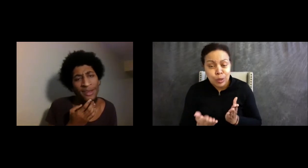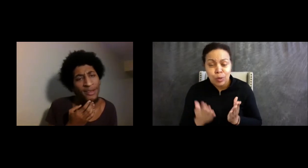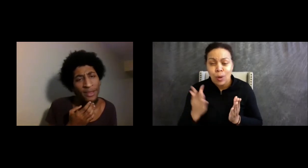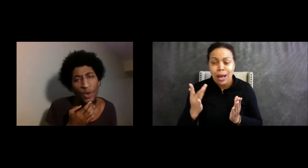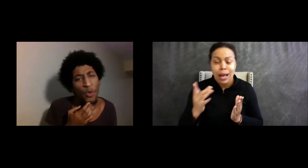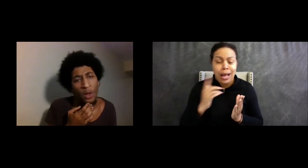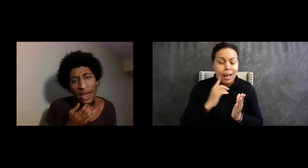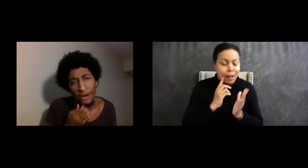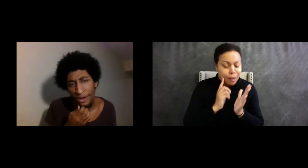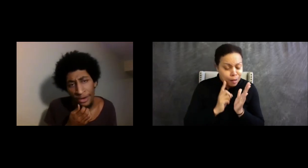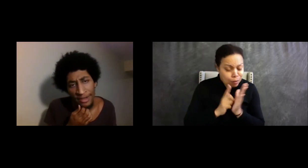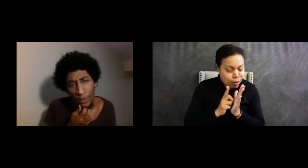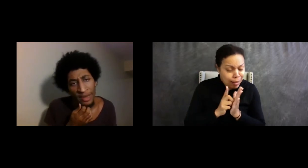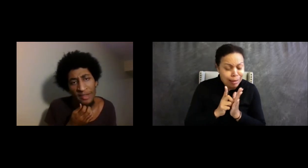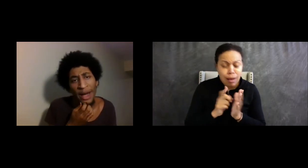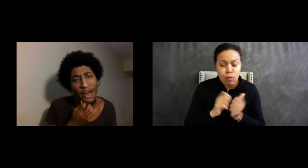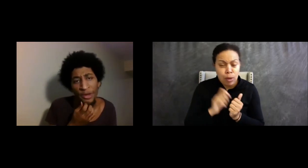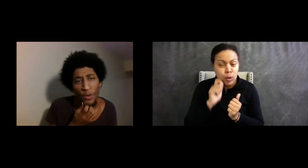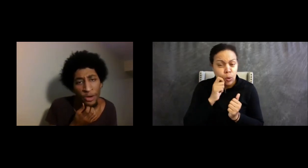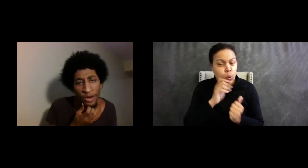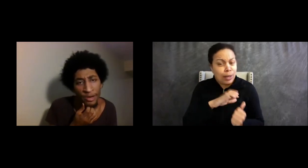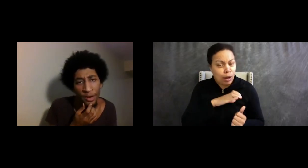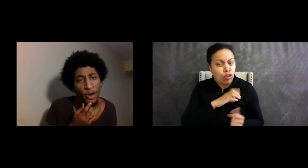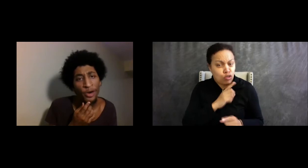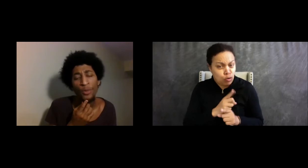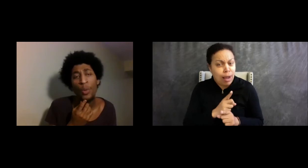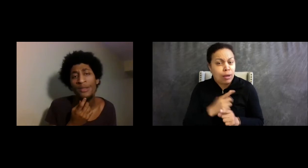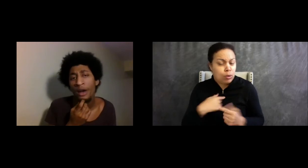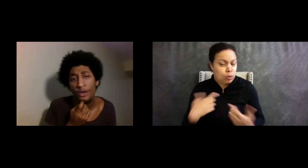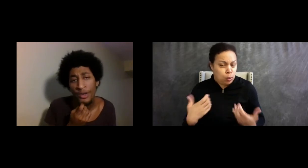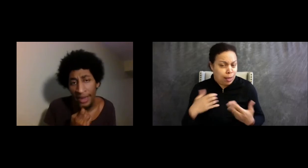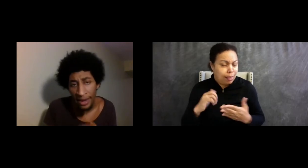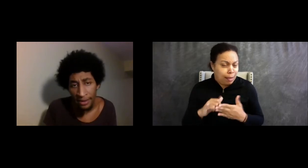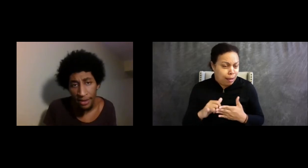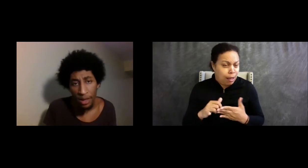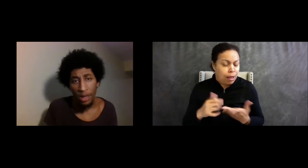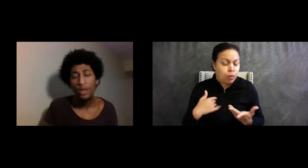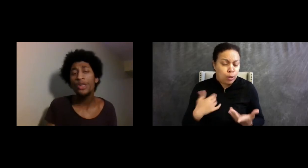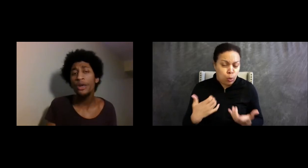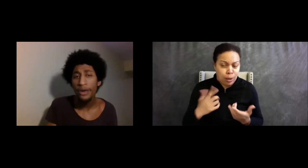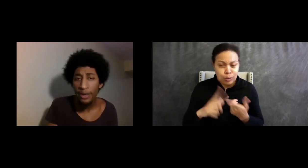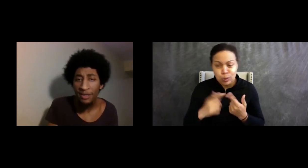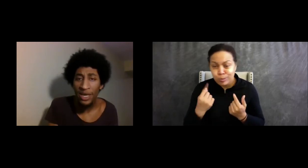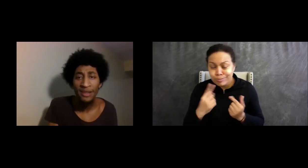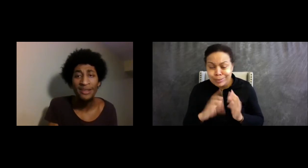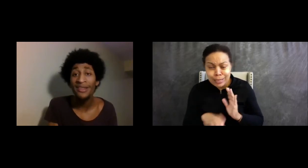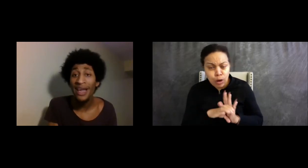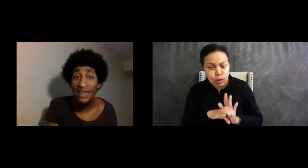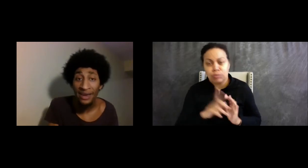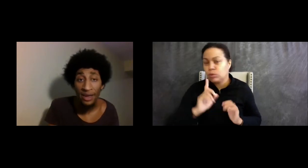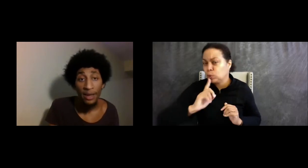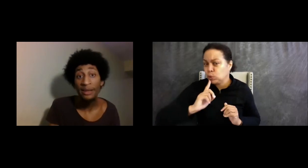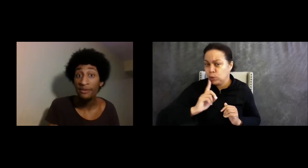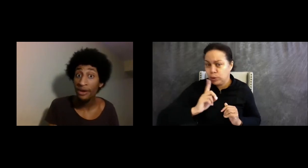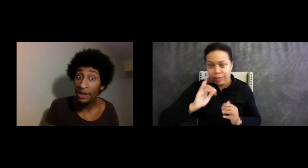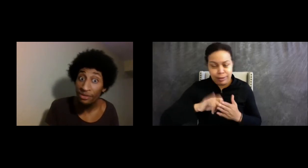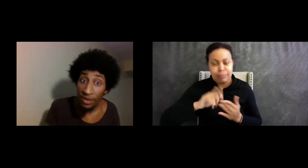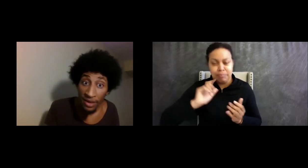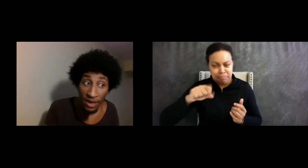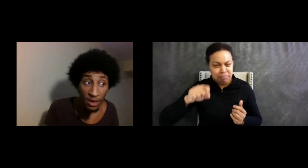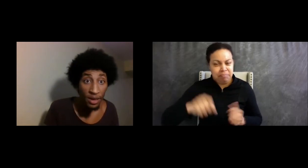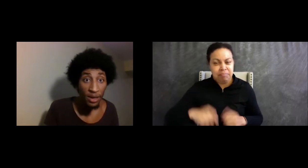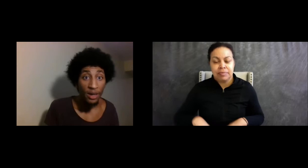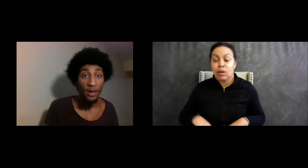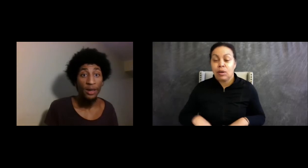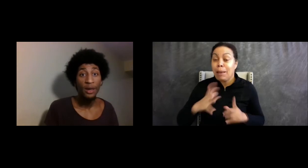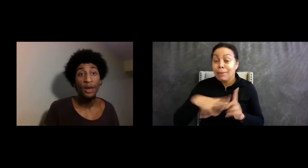love with cool characters that we aspire towards or want to understand. Sure, it's because the setting is very